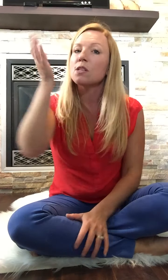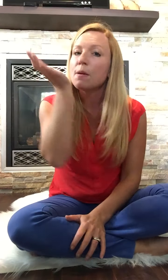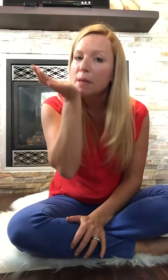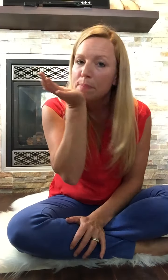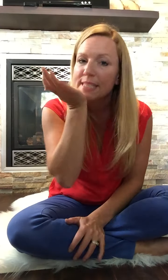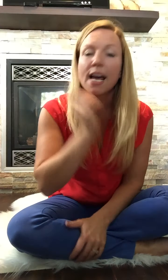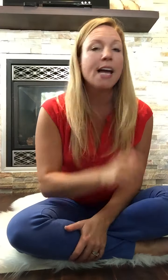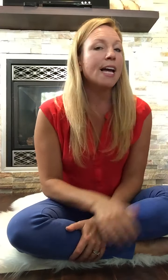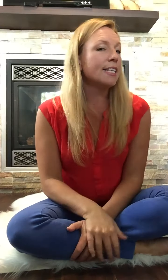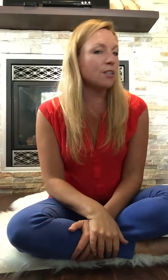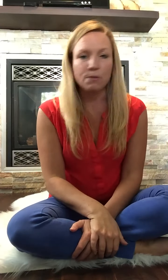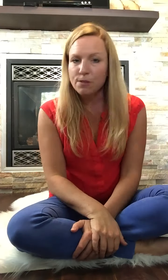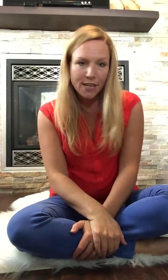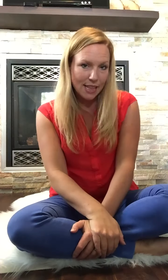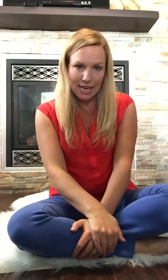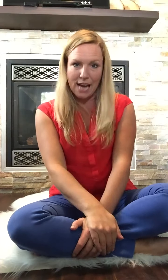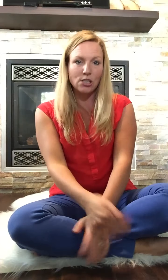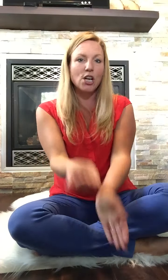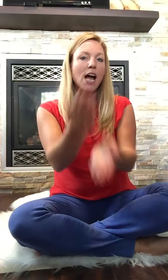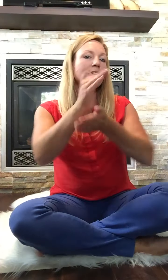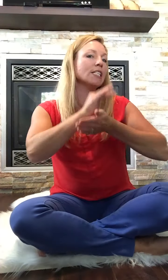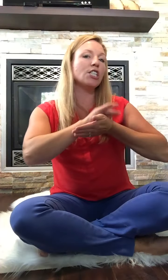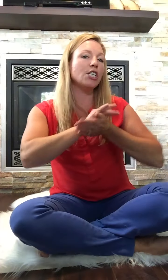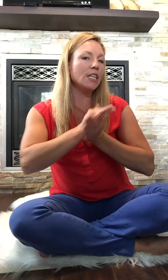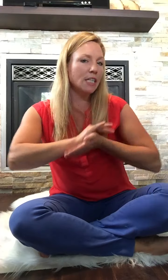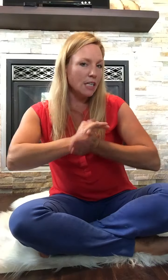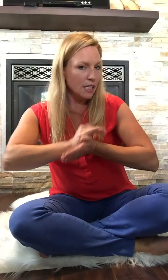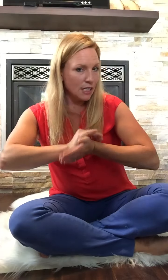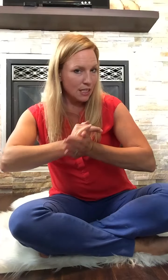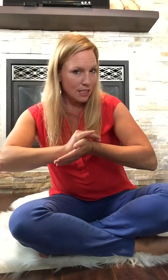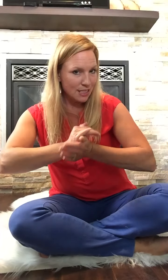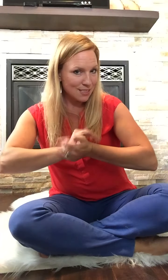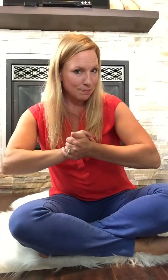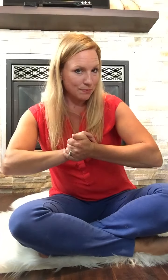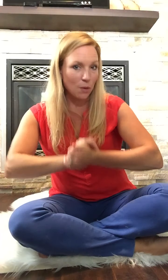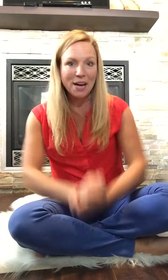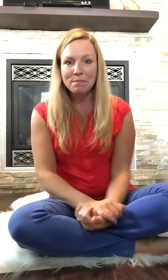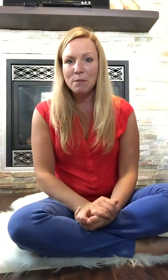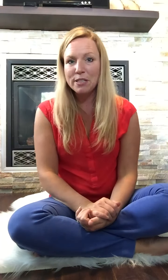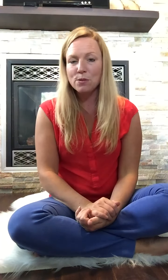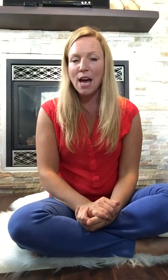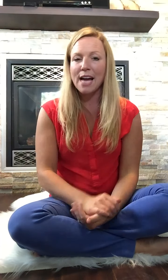on my pizza. Don't forget the extra cheese. All right, and we do that